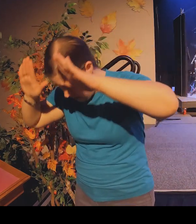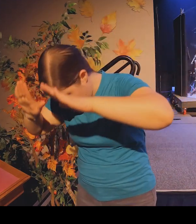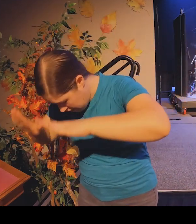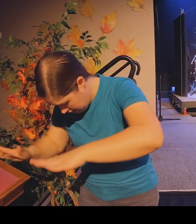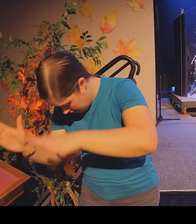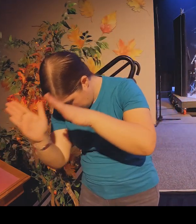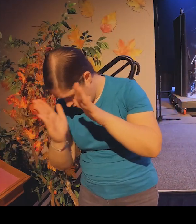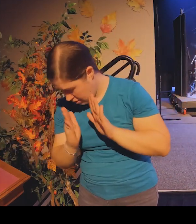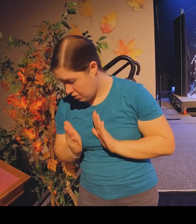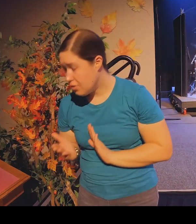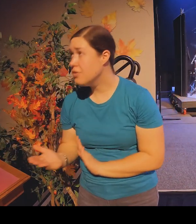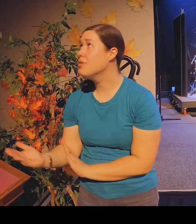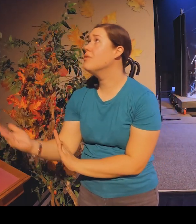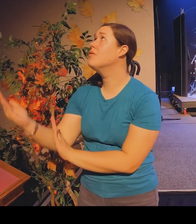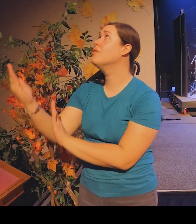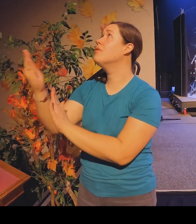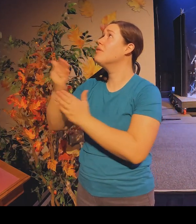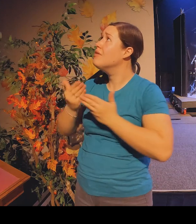bowing